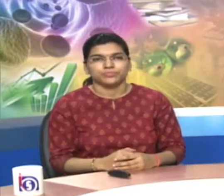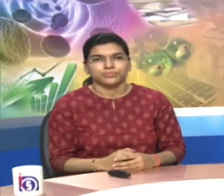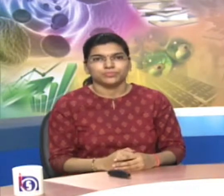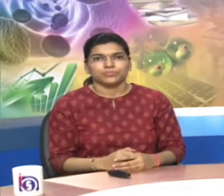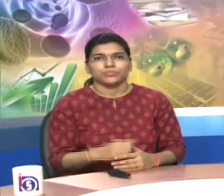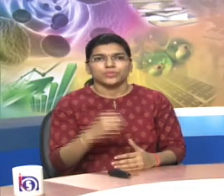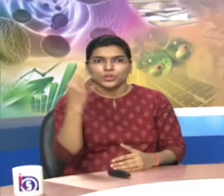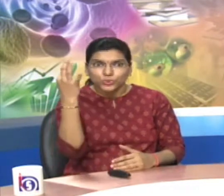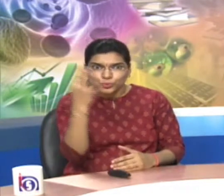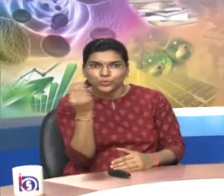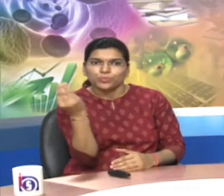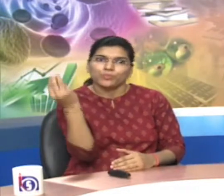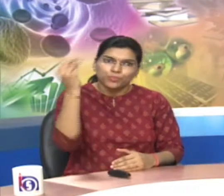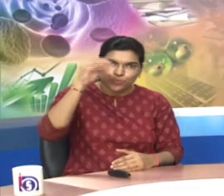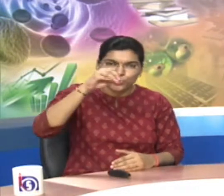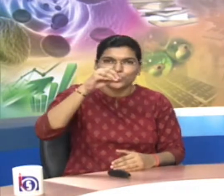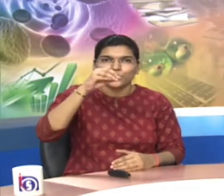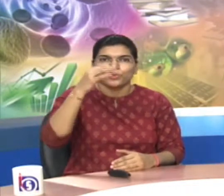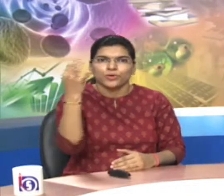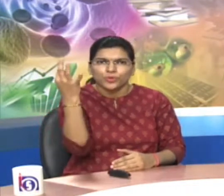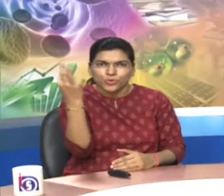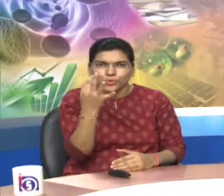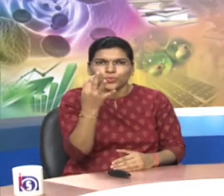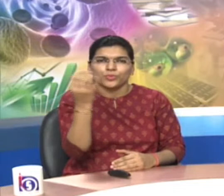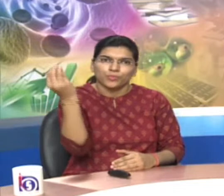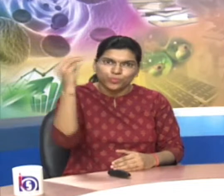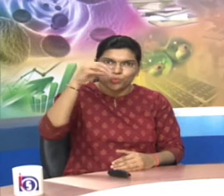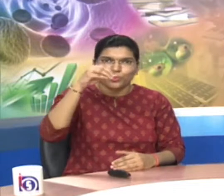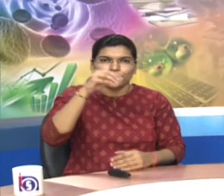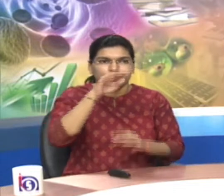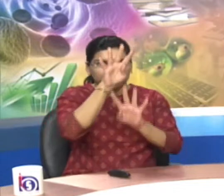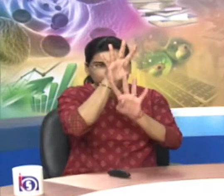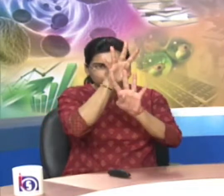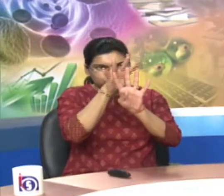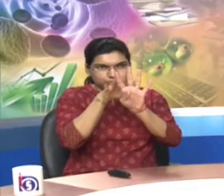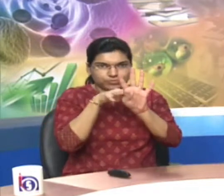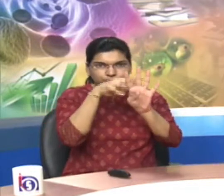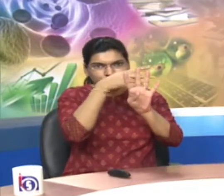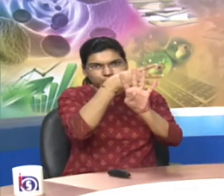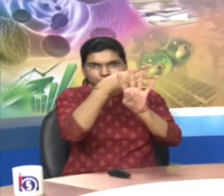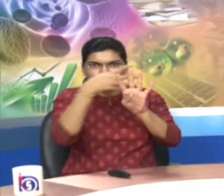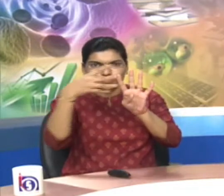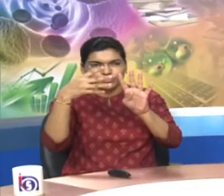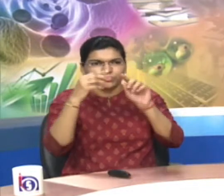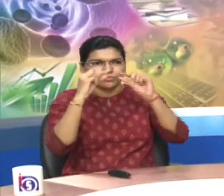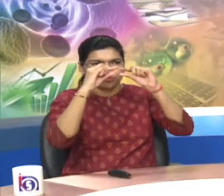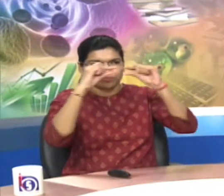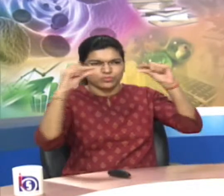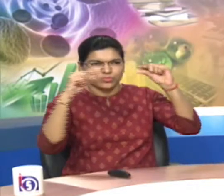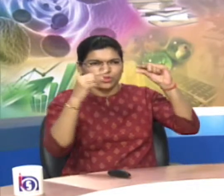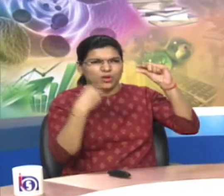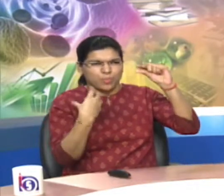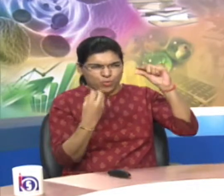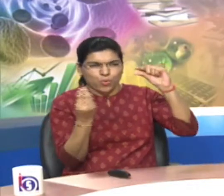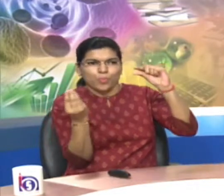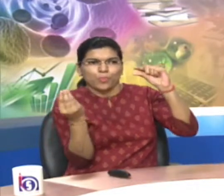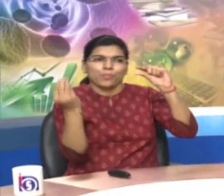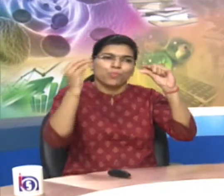12th word is you insert something new. For example, in an Excel